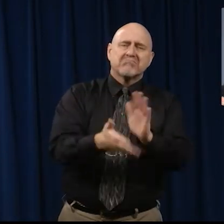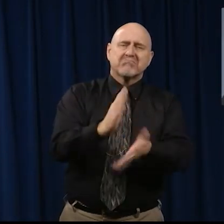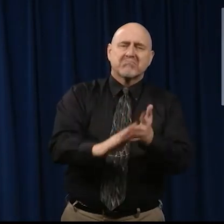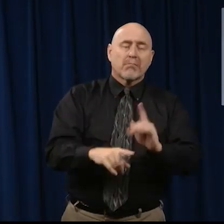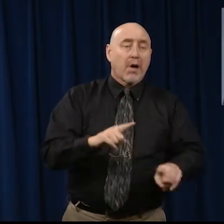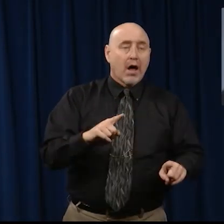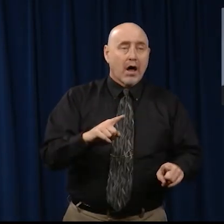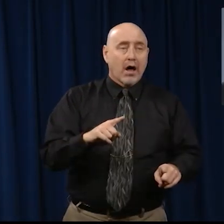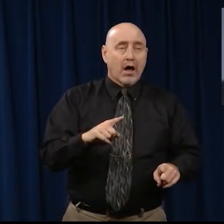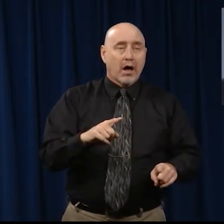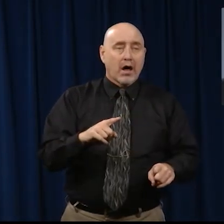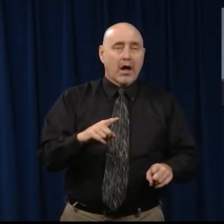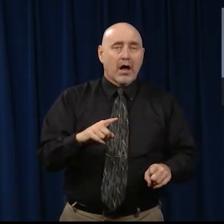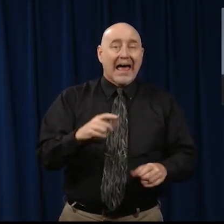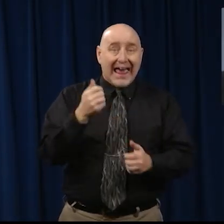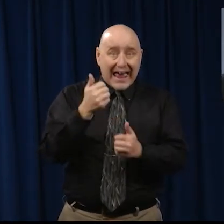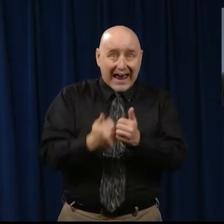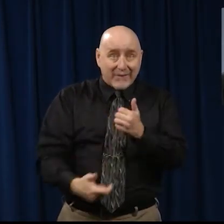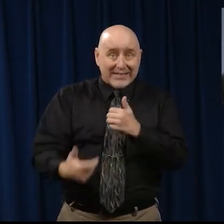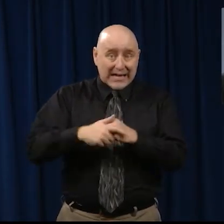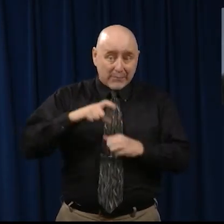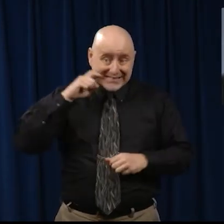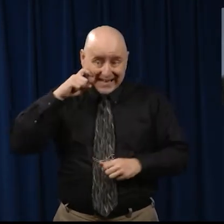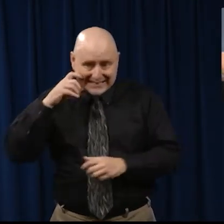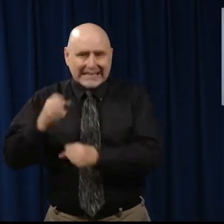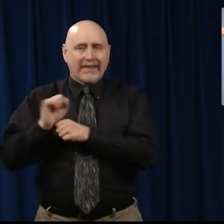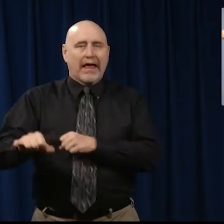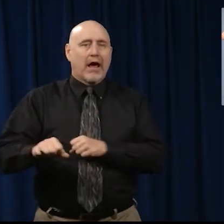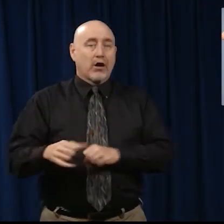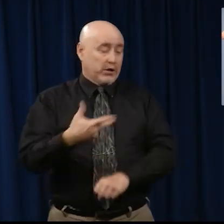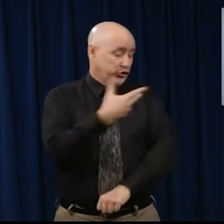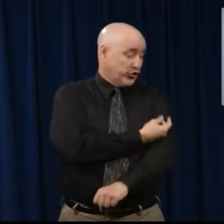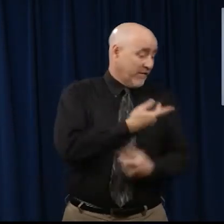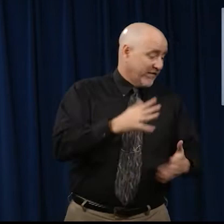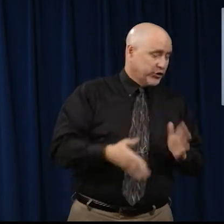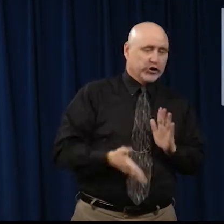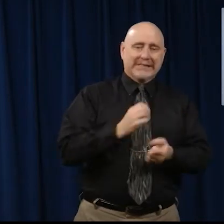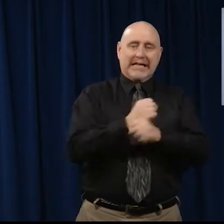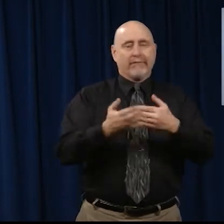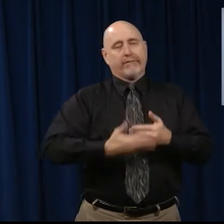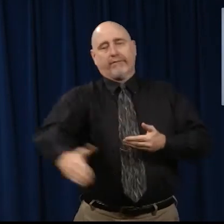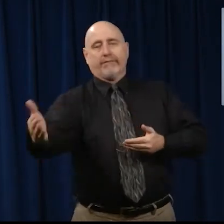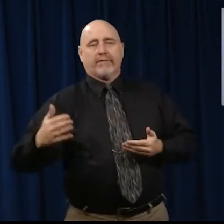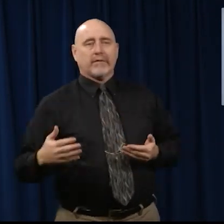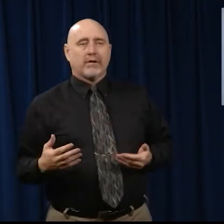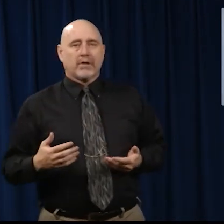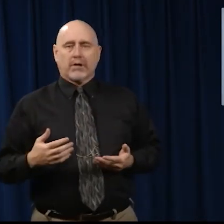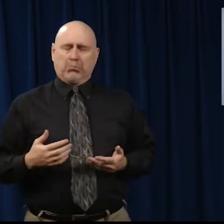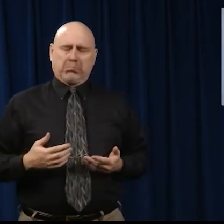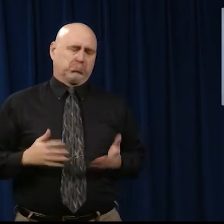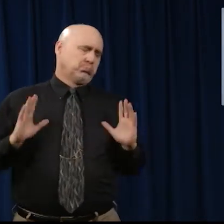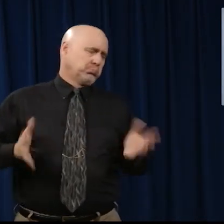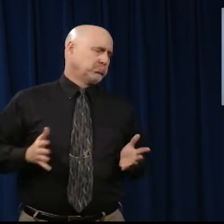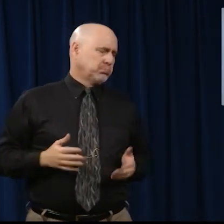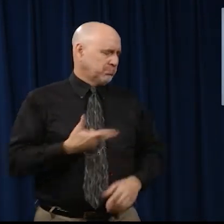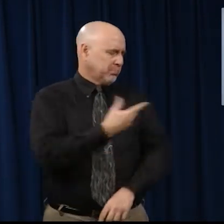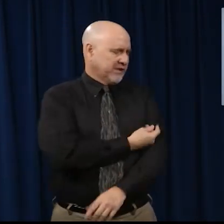care of them, but do you know you can get them every single time you have sex? It's not like if you get it once, well, that's all I've only got one chance, I